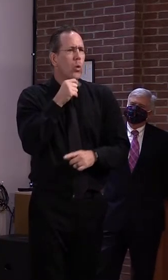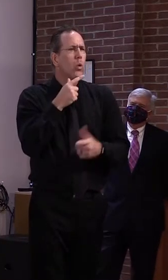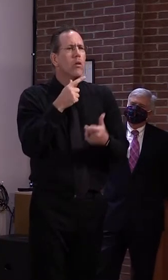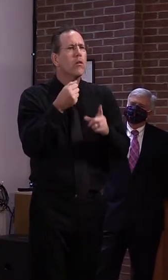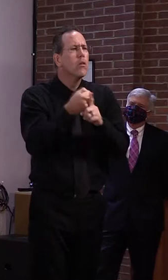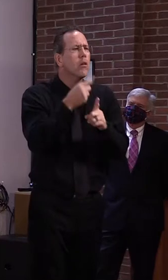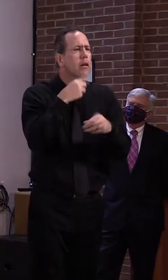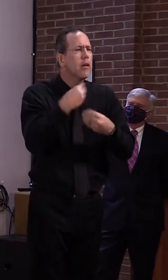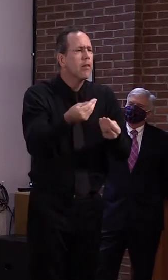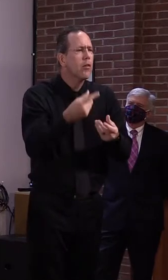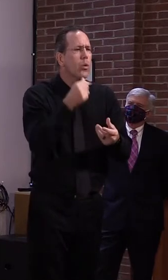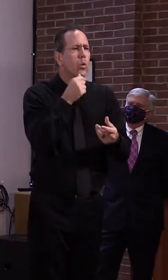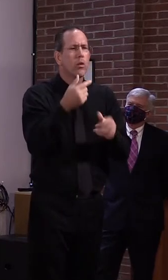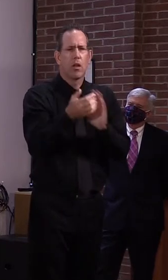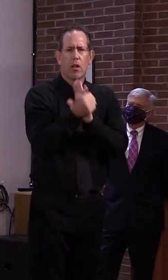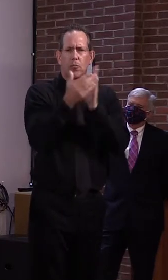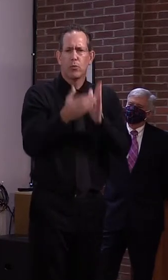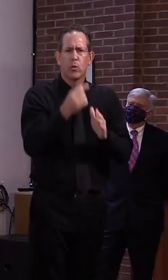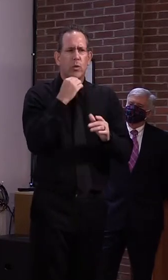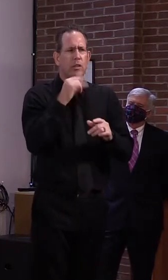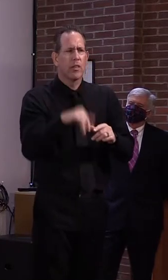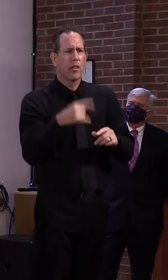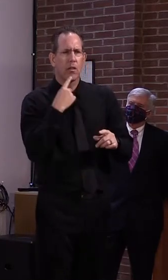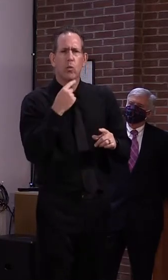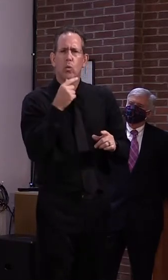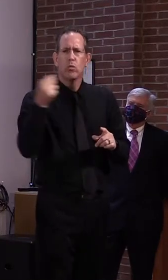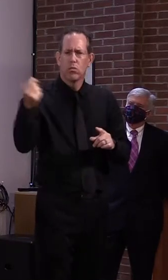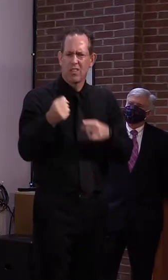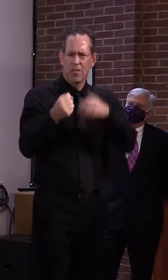from outside that the education,